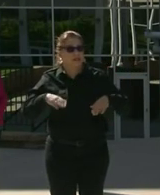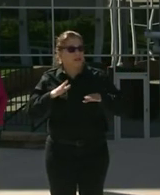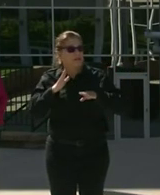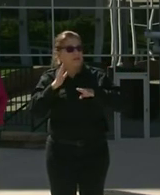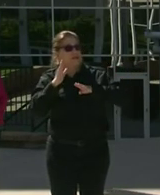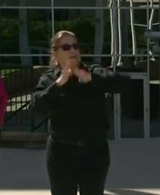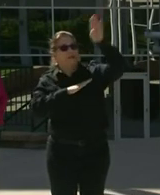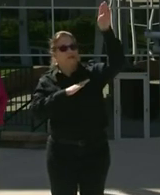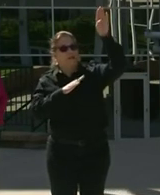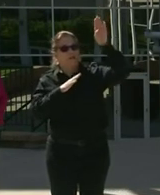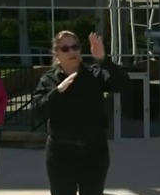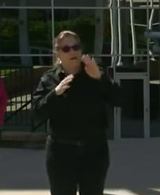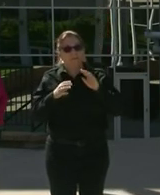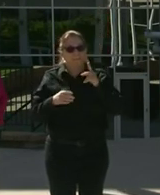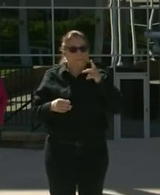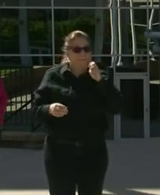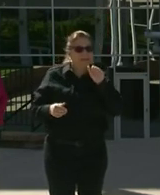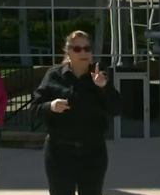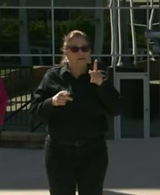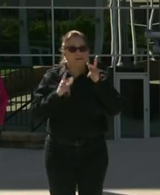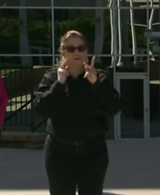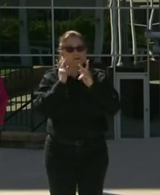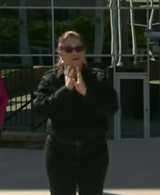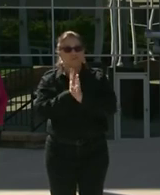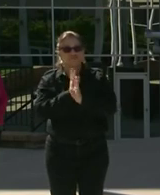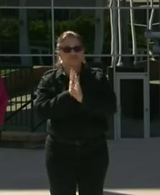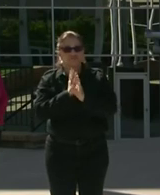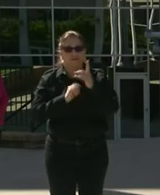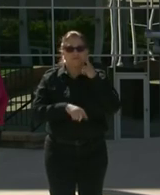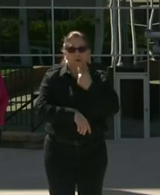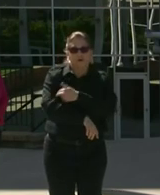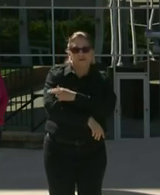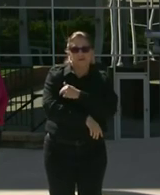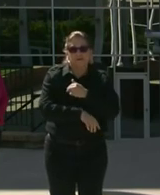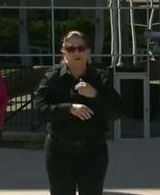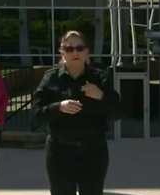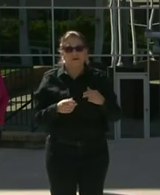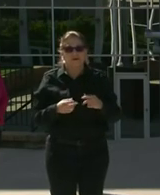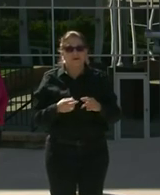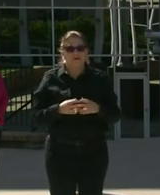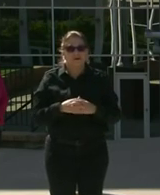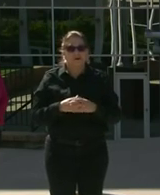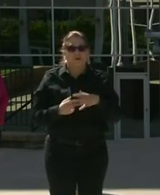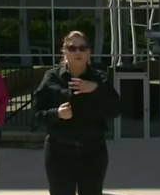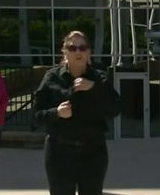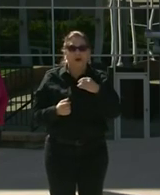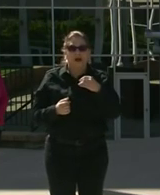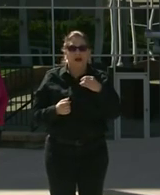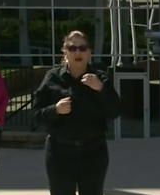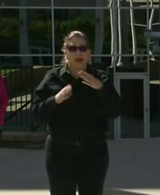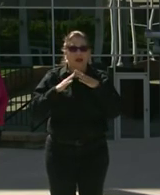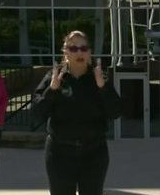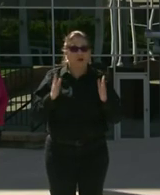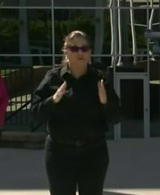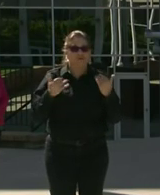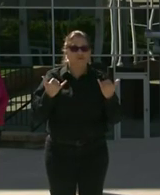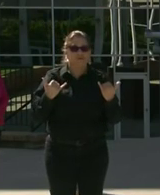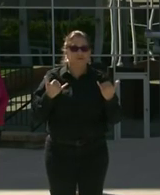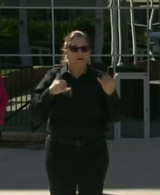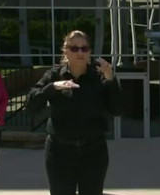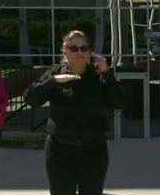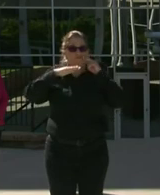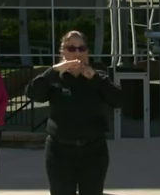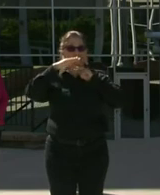this virus, and the White House today projected about 100,000 to 200,000 deaths if they do things right. At the risk of